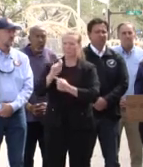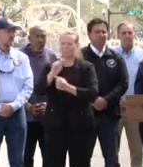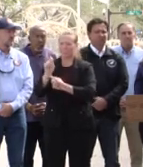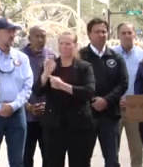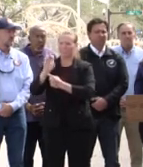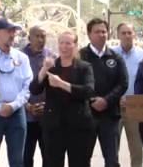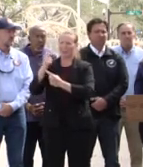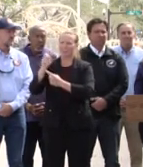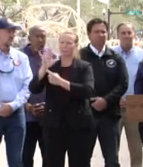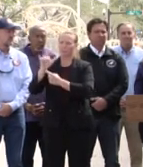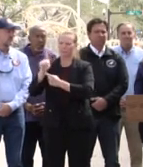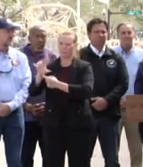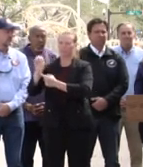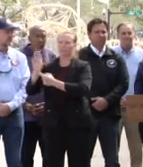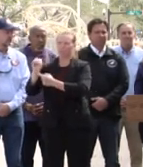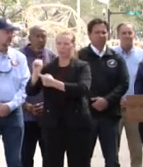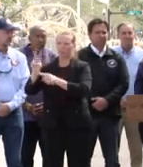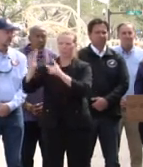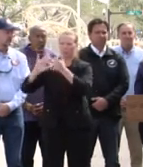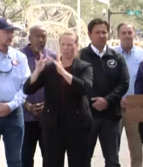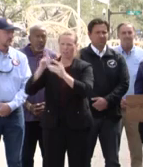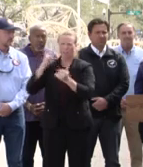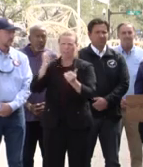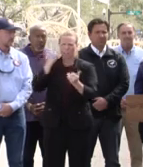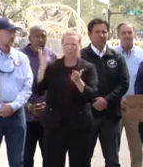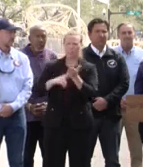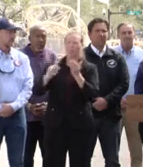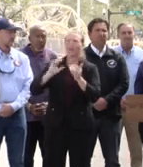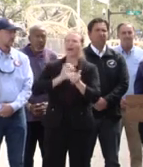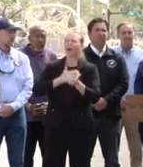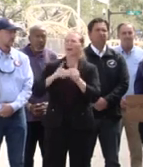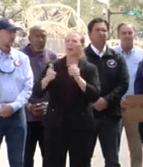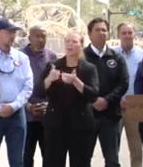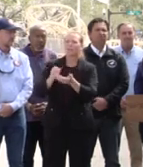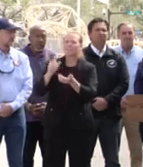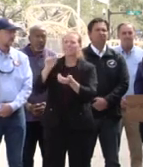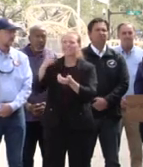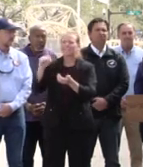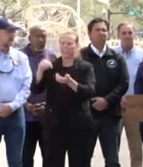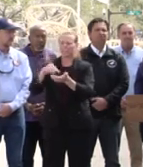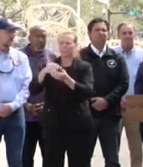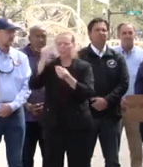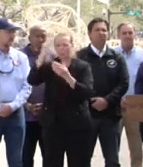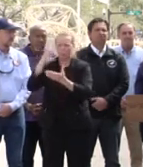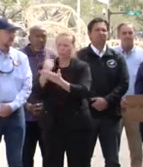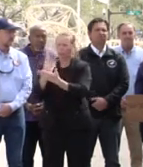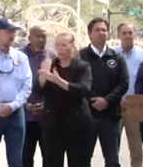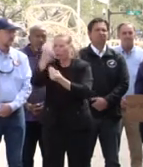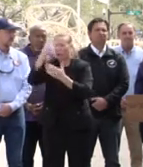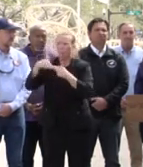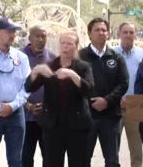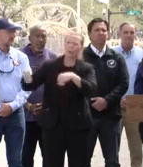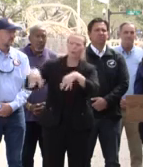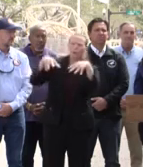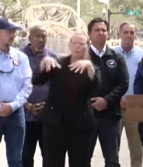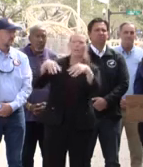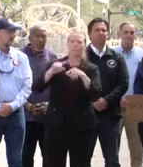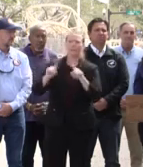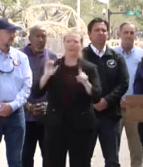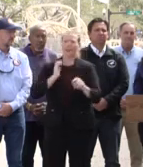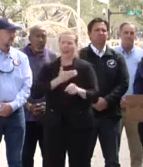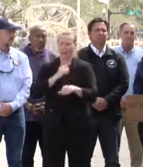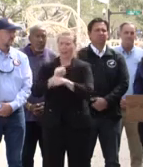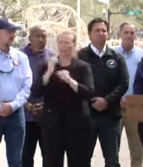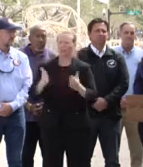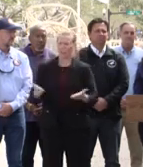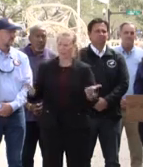up for our outage alerts, we'll provide you text message updates as well, but our forces are here. And I want to also talk about the